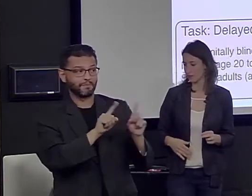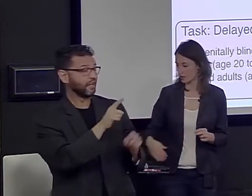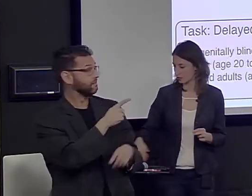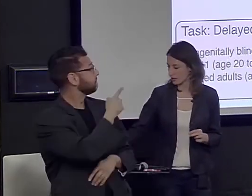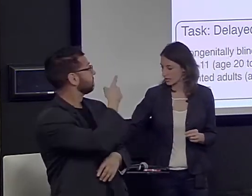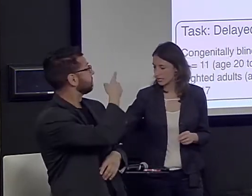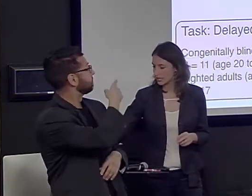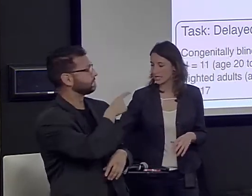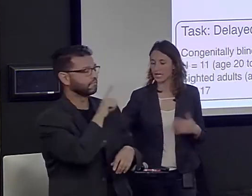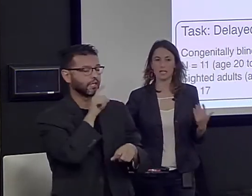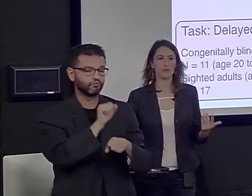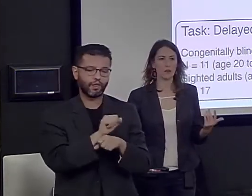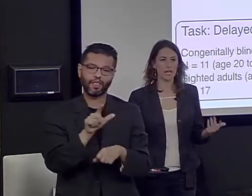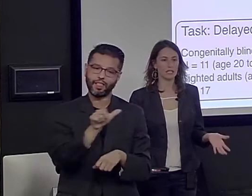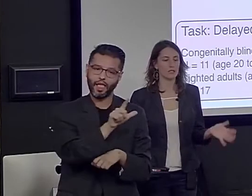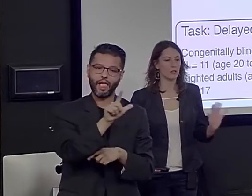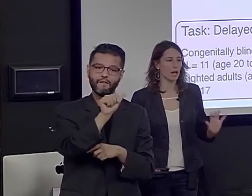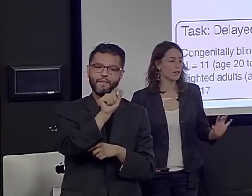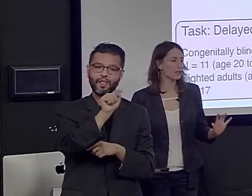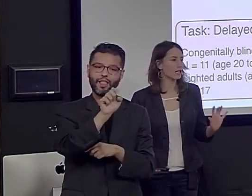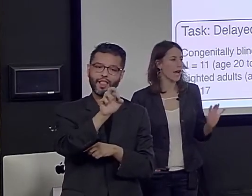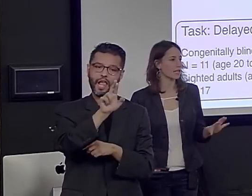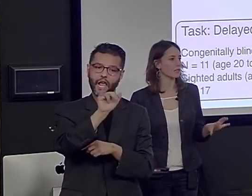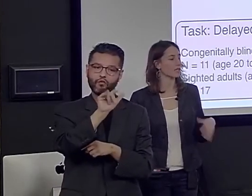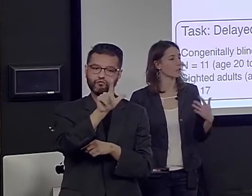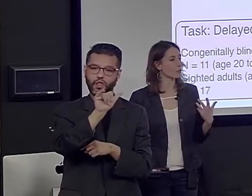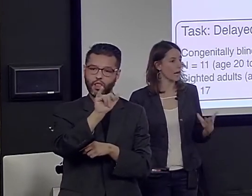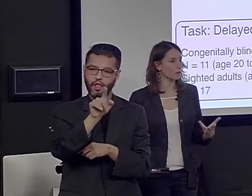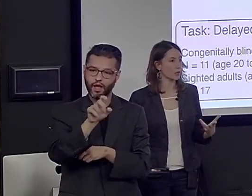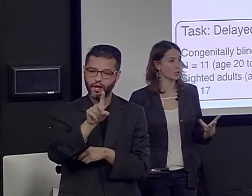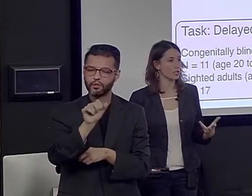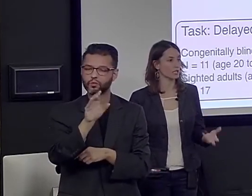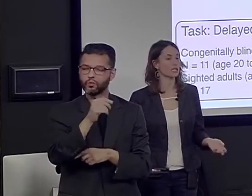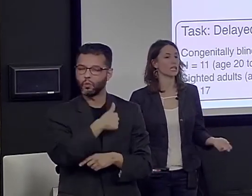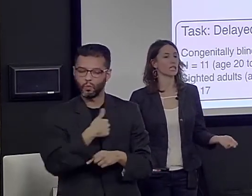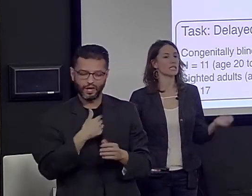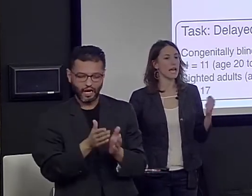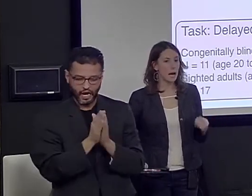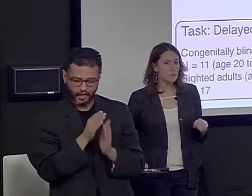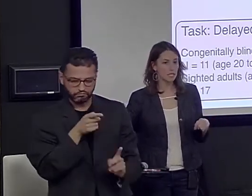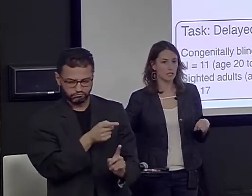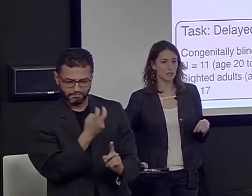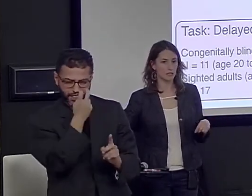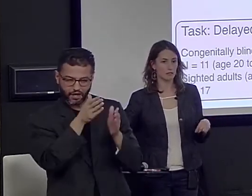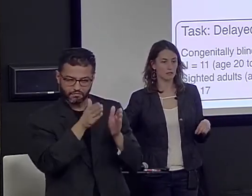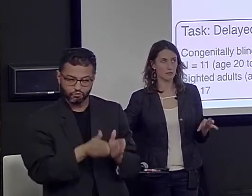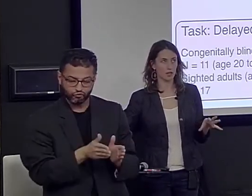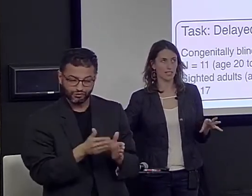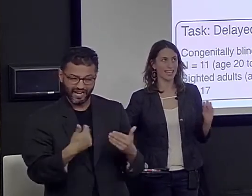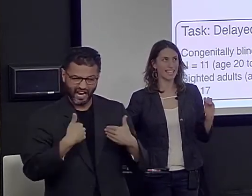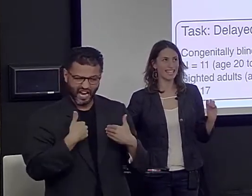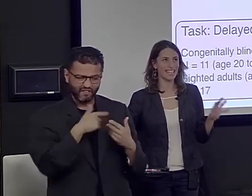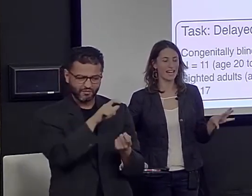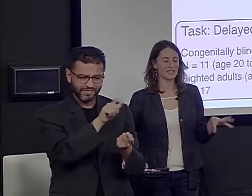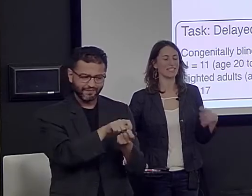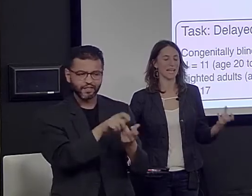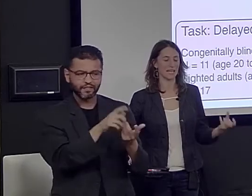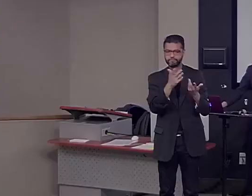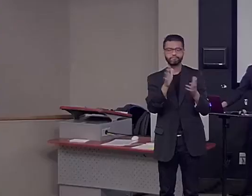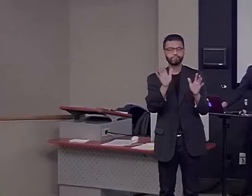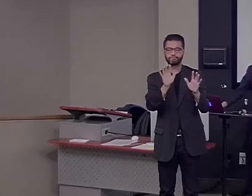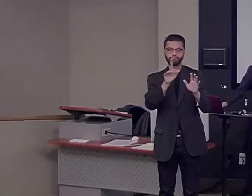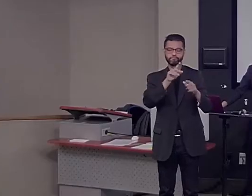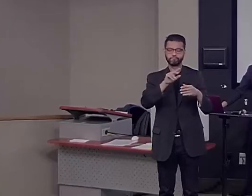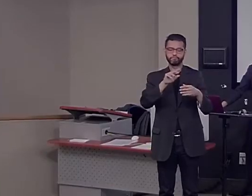indeed left lateralized. And then if you ask, is there anything active in a blind person that is absent? Sorry, anything active in a